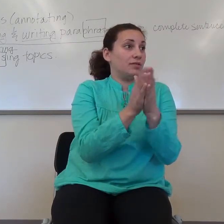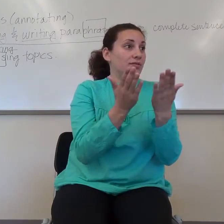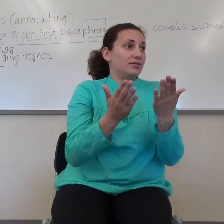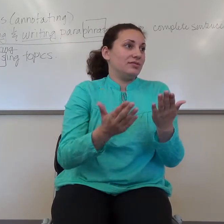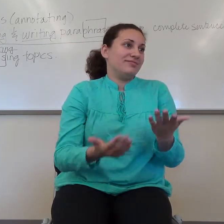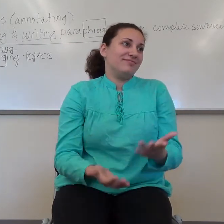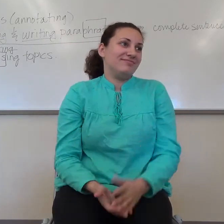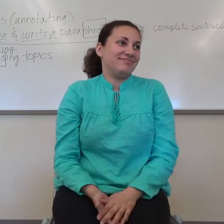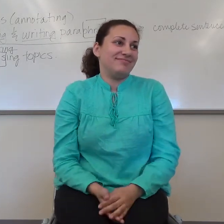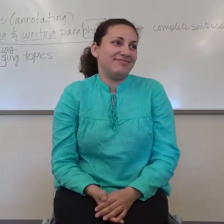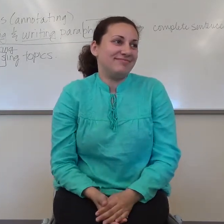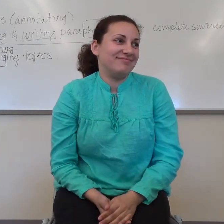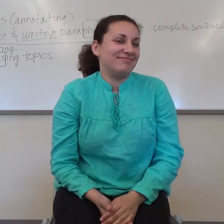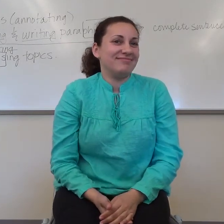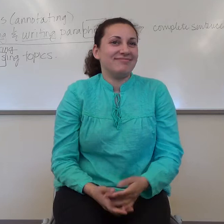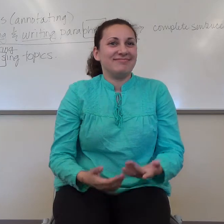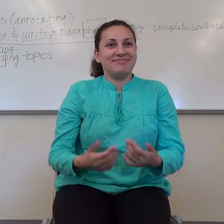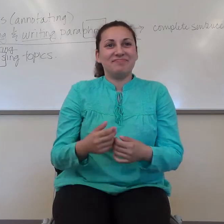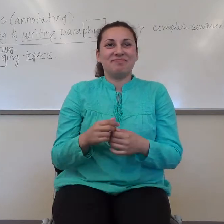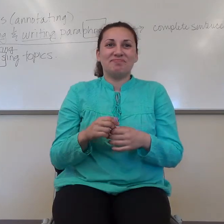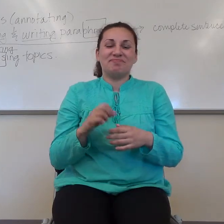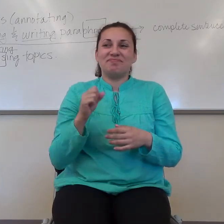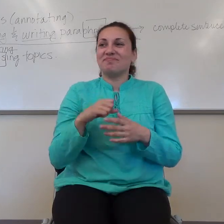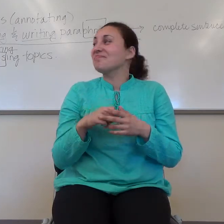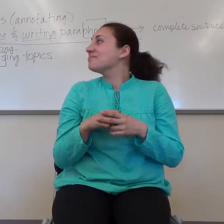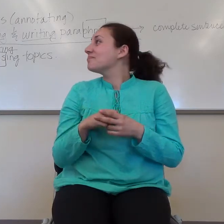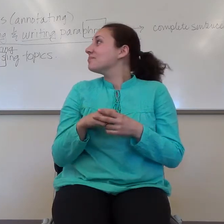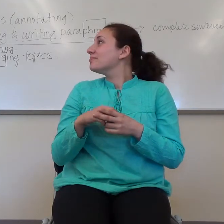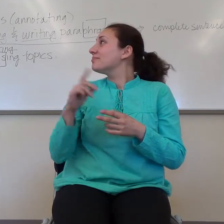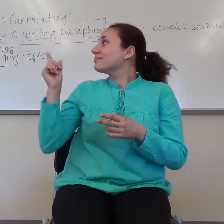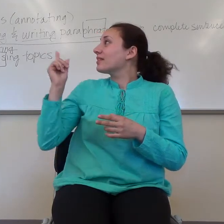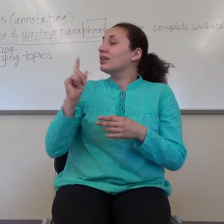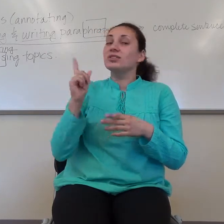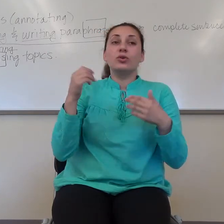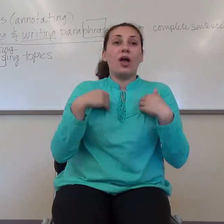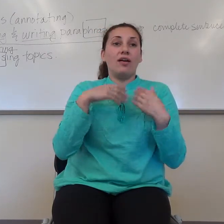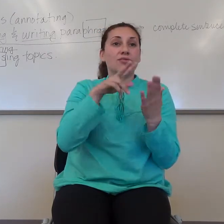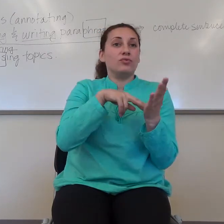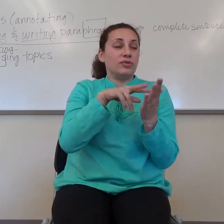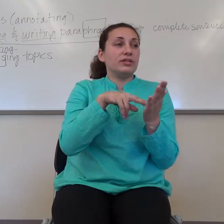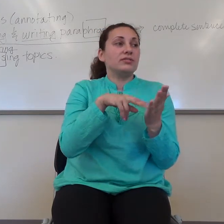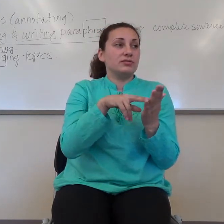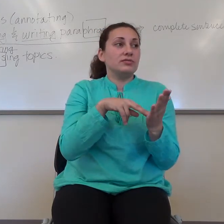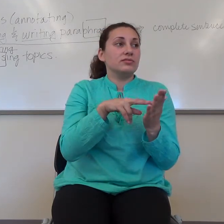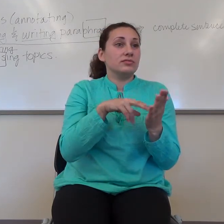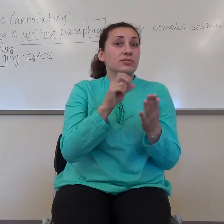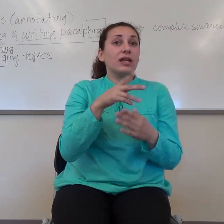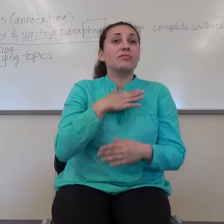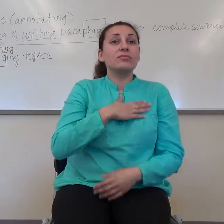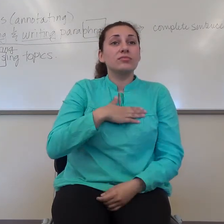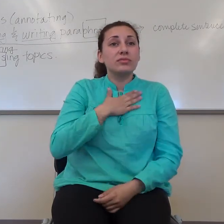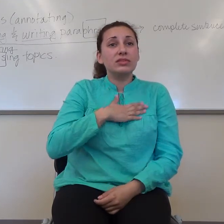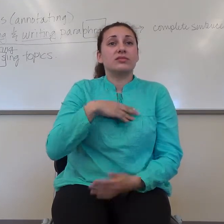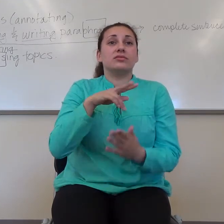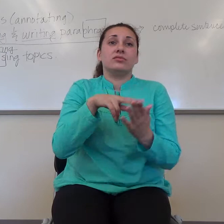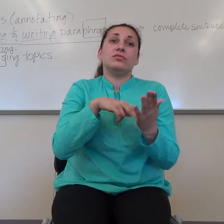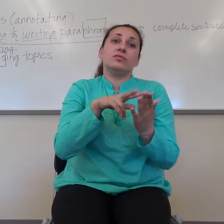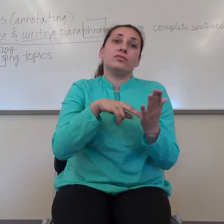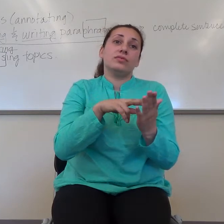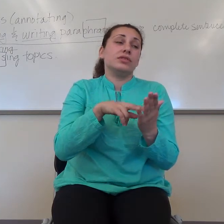the introduction to this module. So you have reading in the book. Please read that,